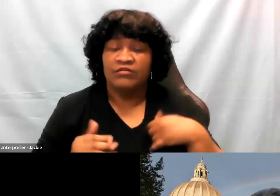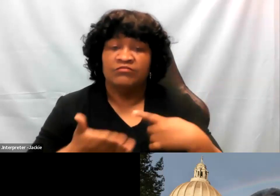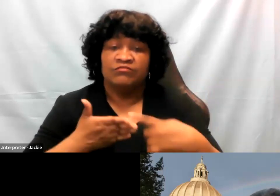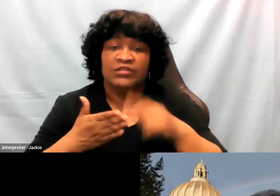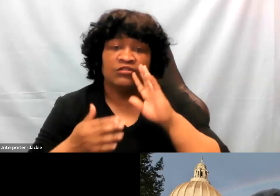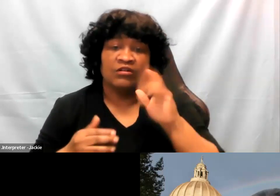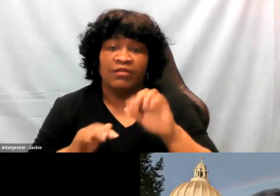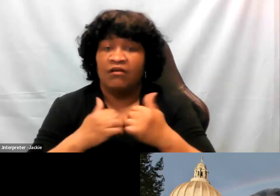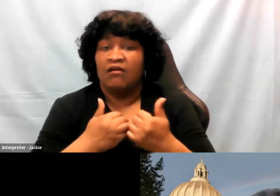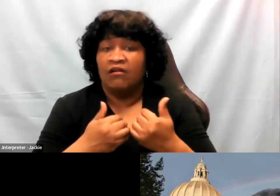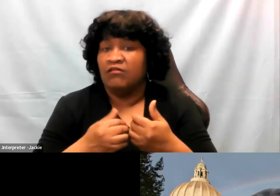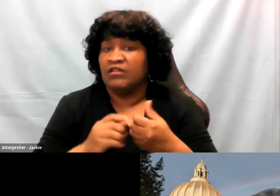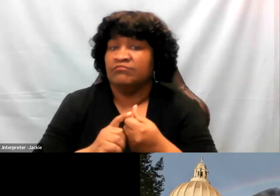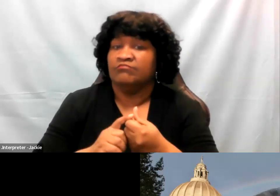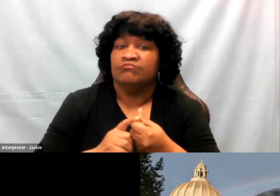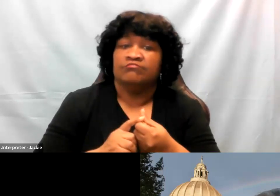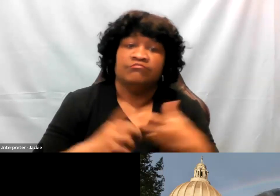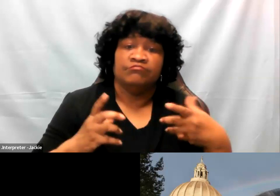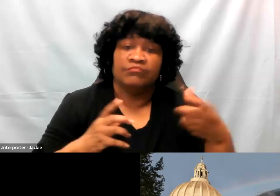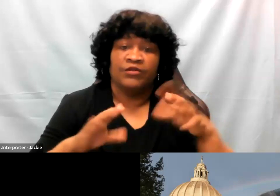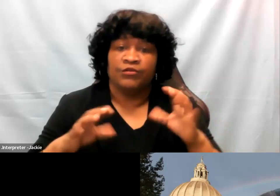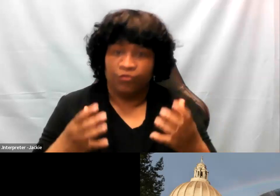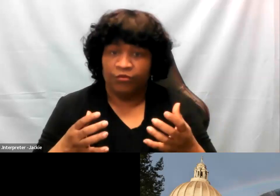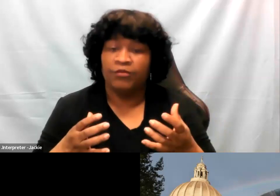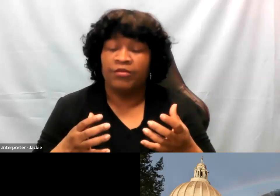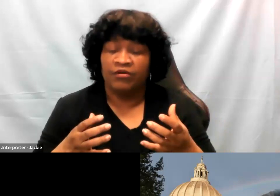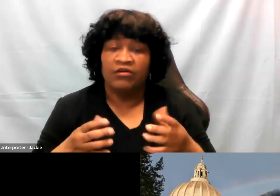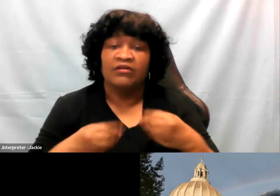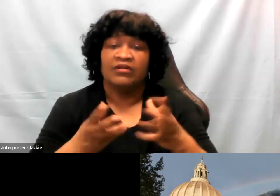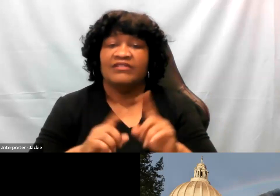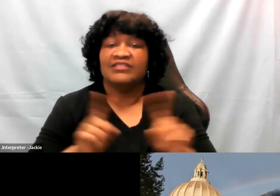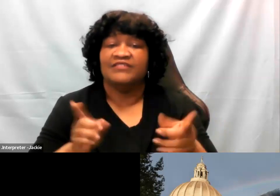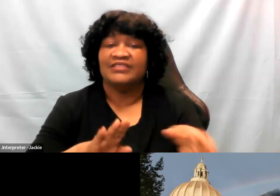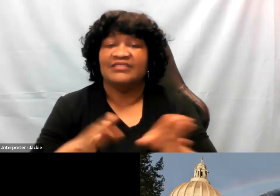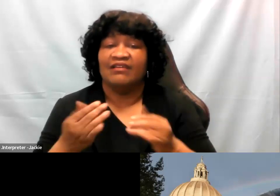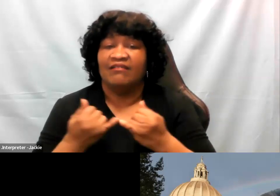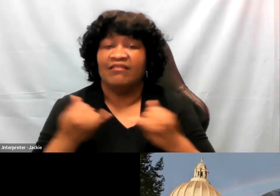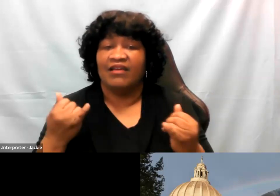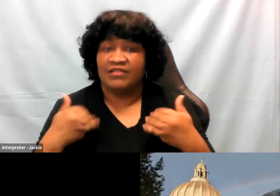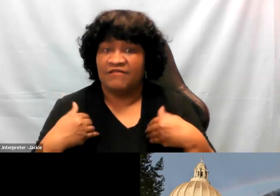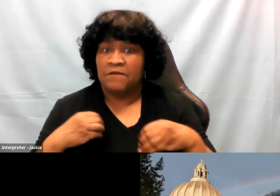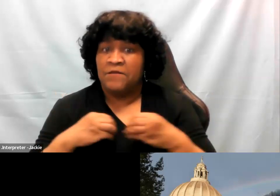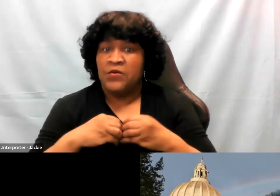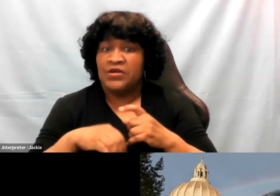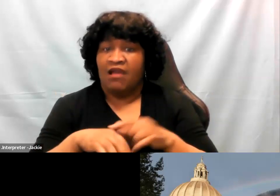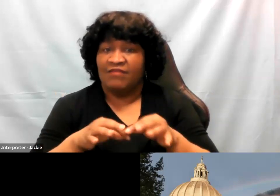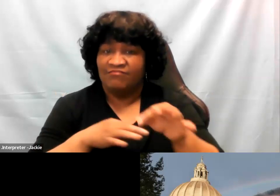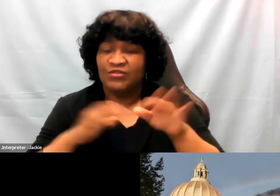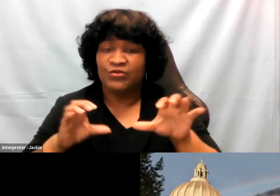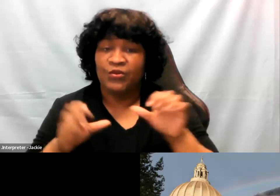that expanded this group, provided different deadlines, so we have more time to do the